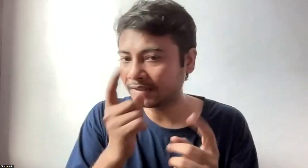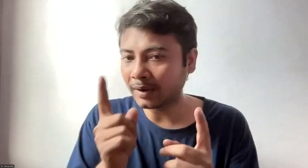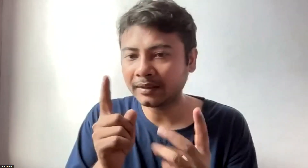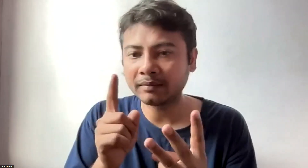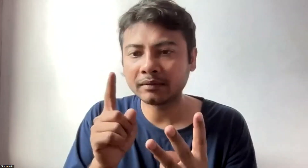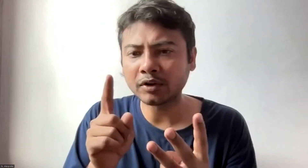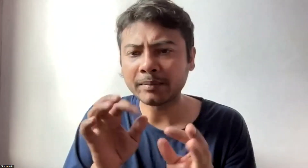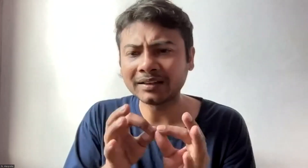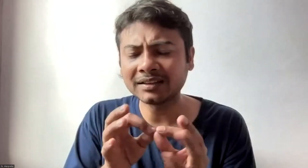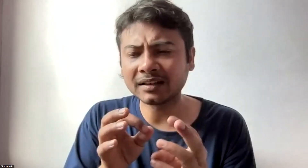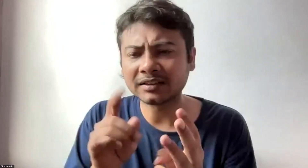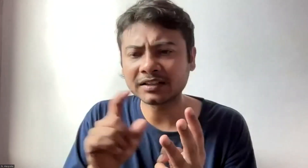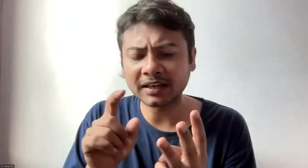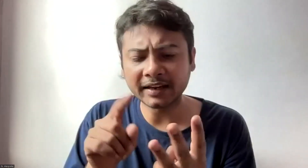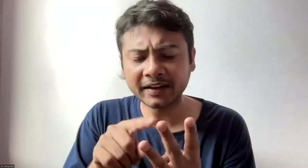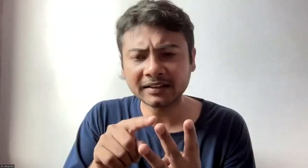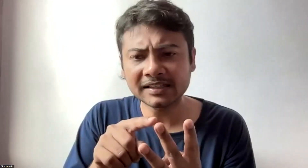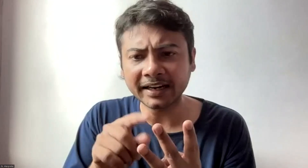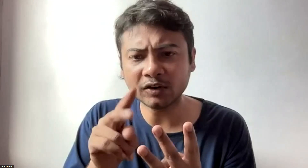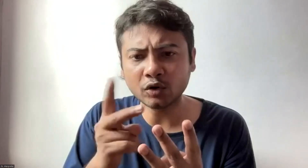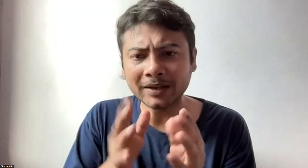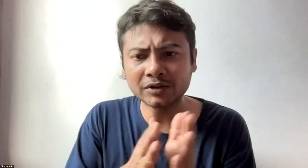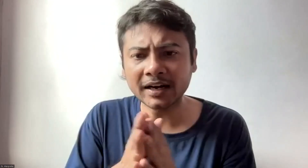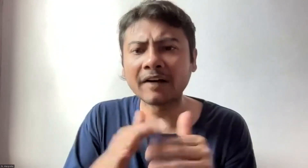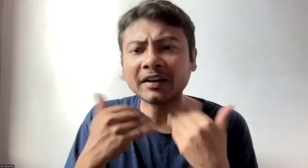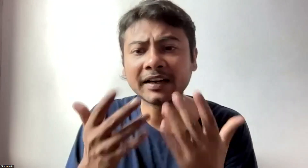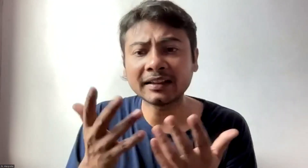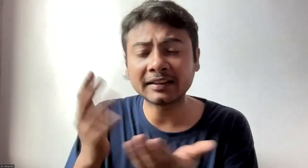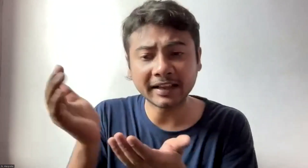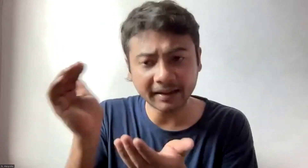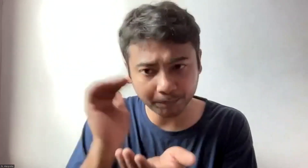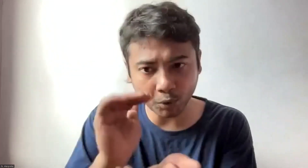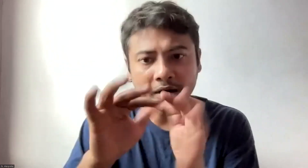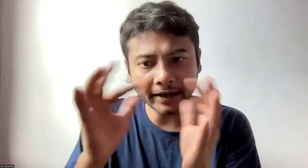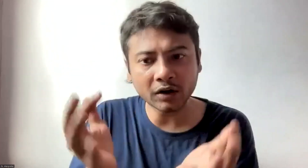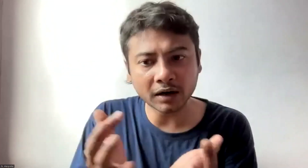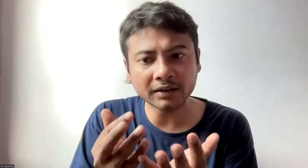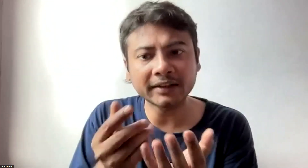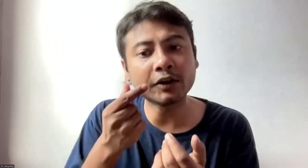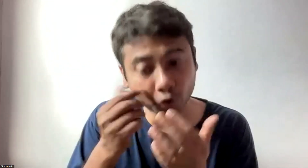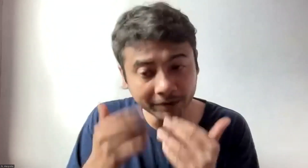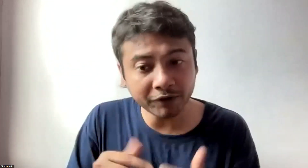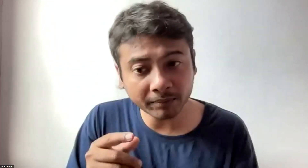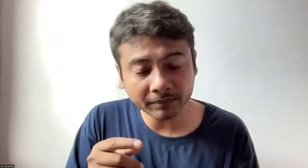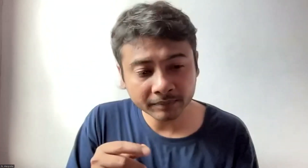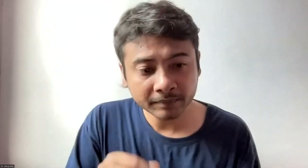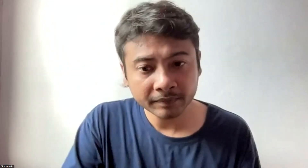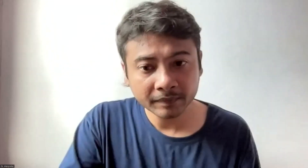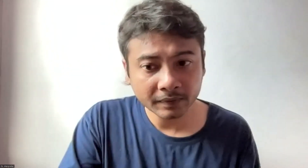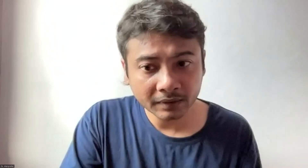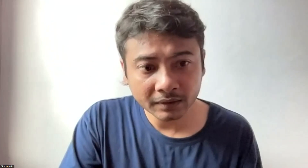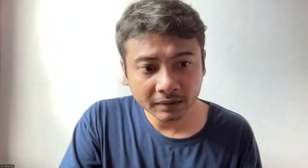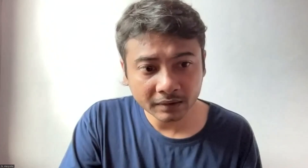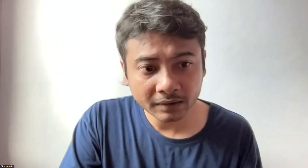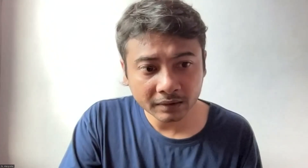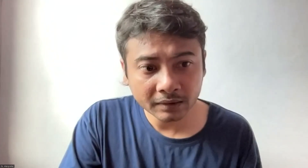a Mataji, just clarifying the second group, as you said, after death, they are born again on earth in a human form? in a